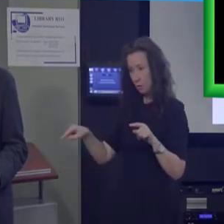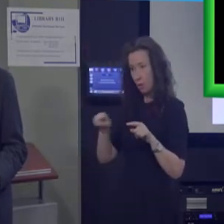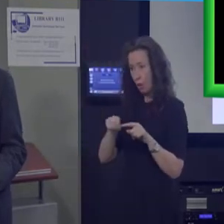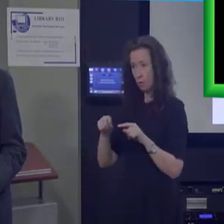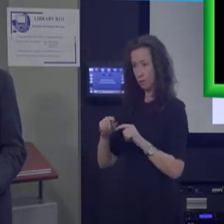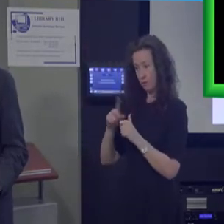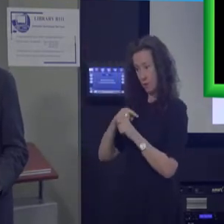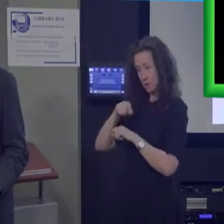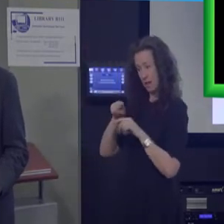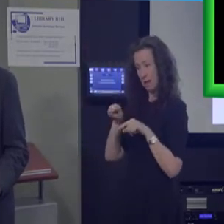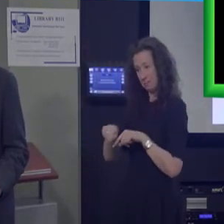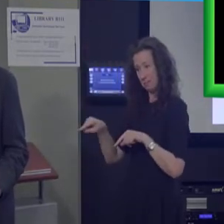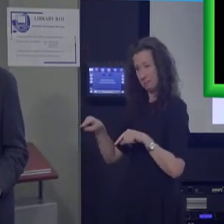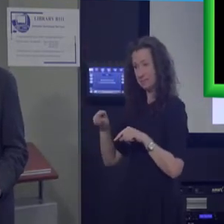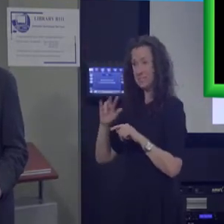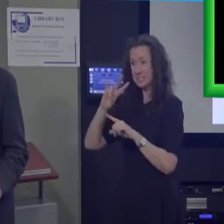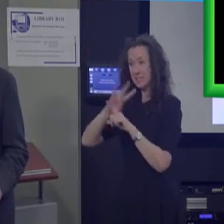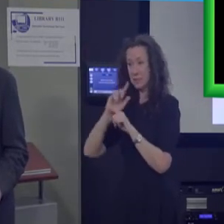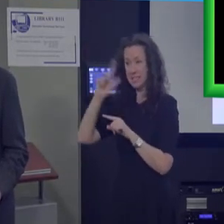did pretty poorly.